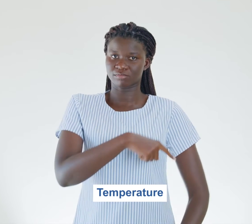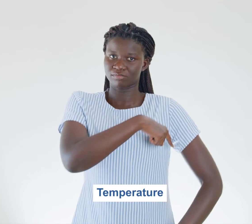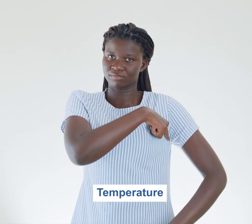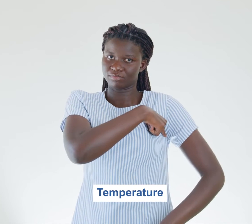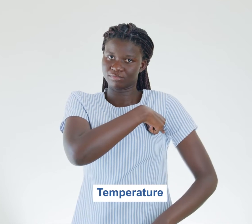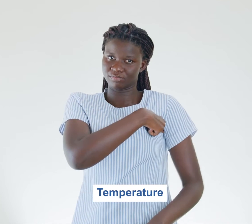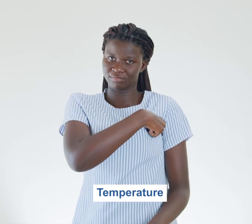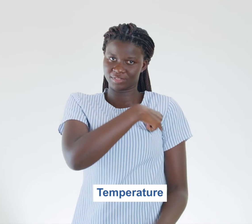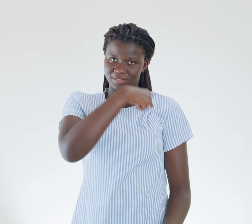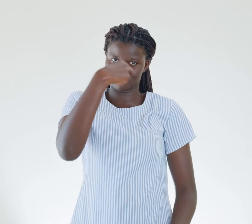Temperature.